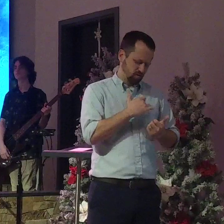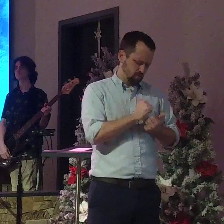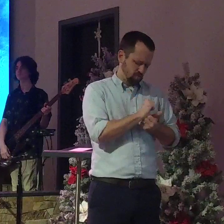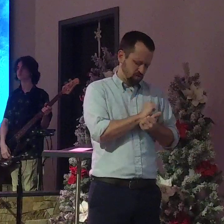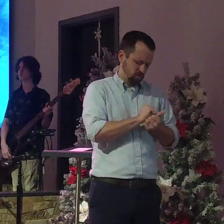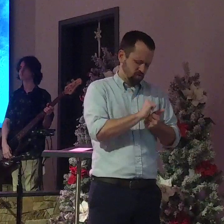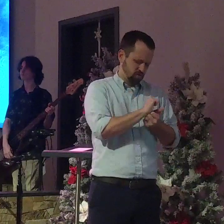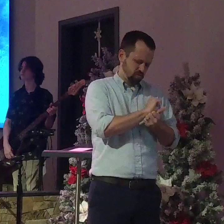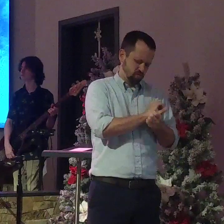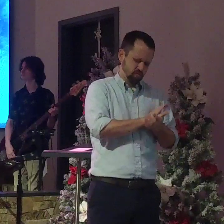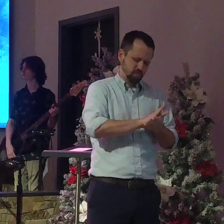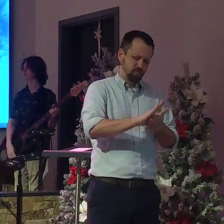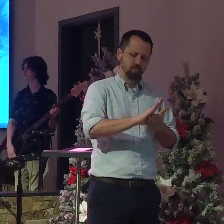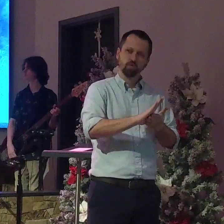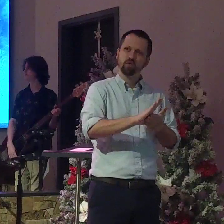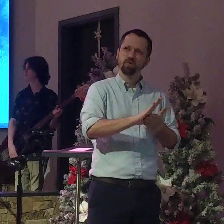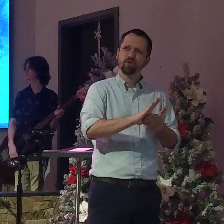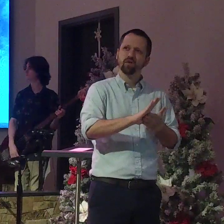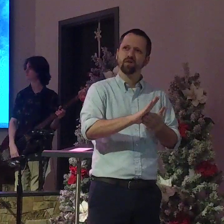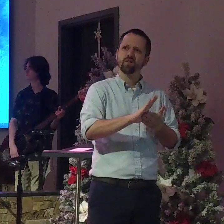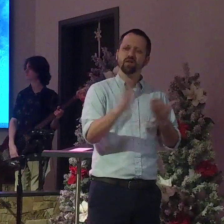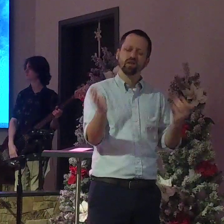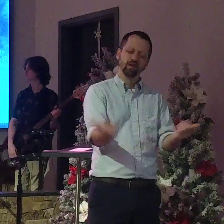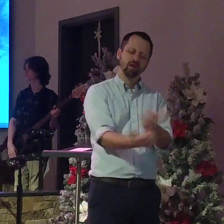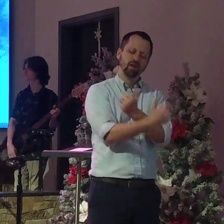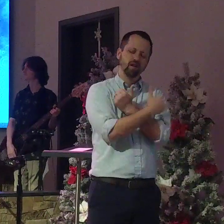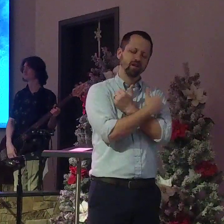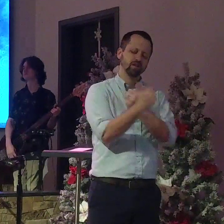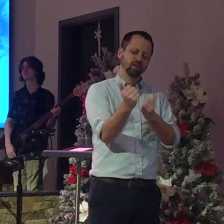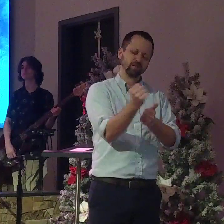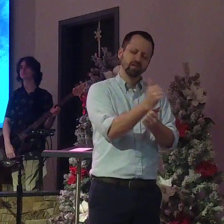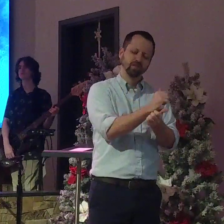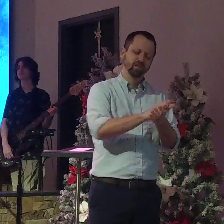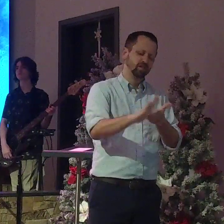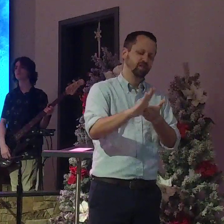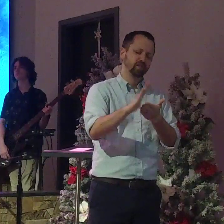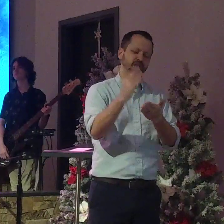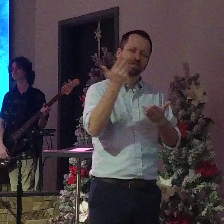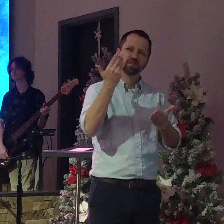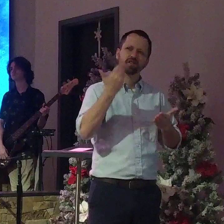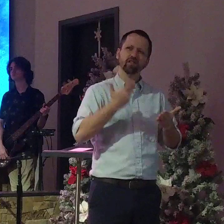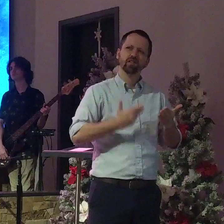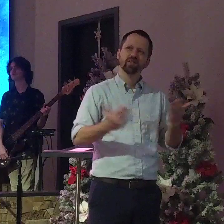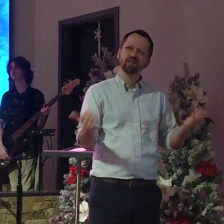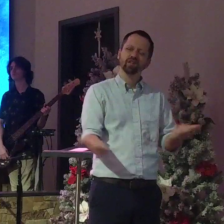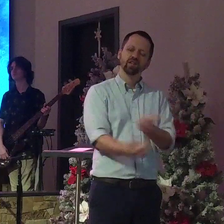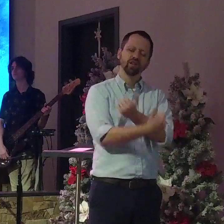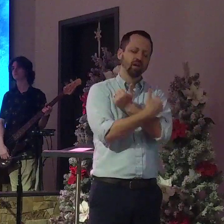May I not forget the